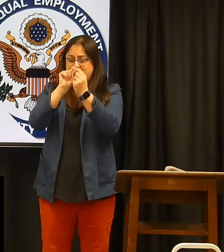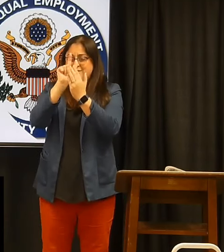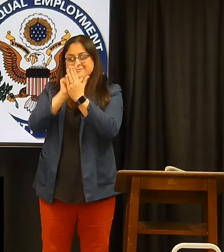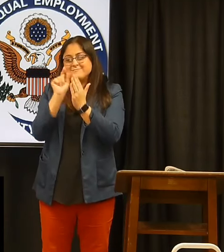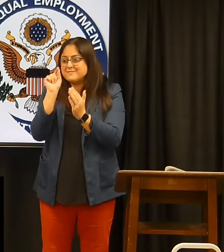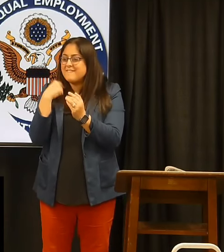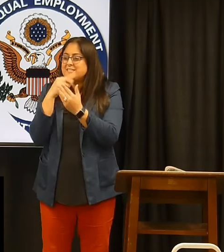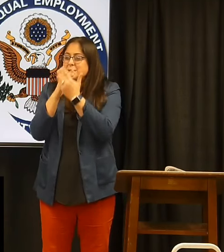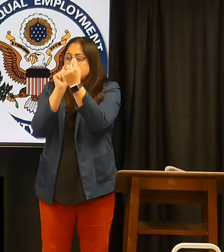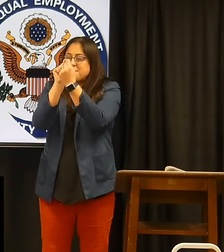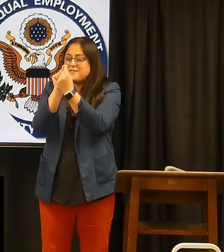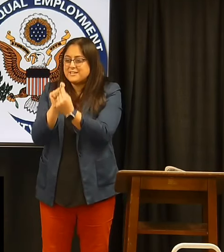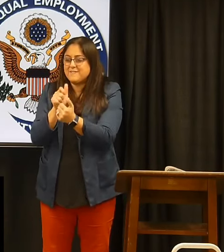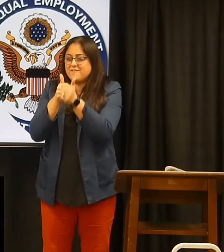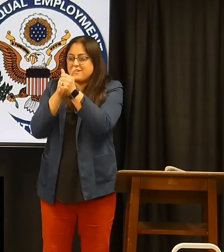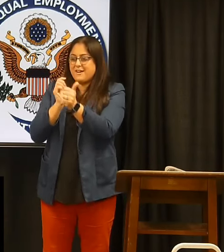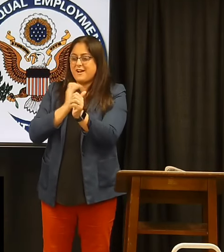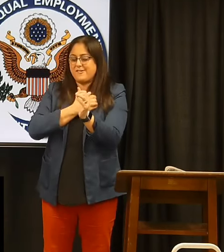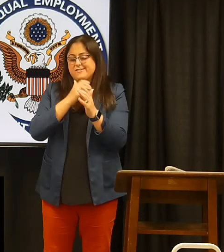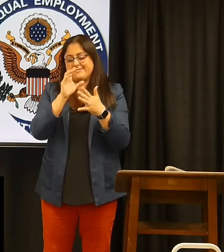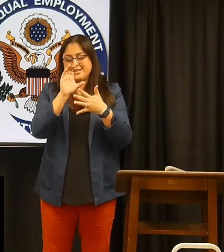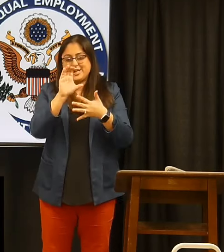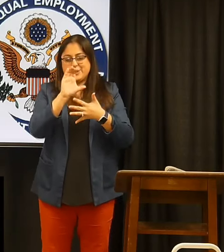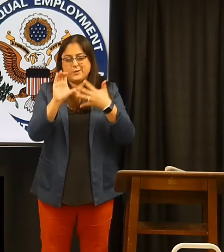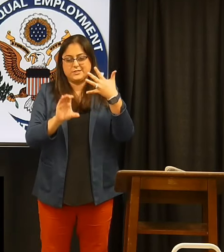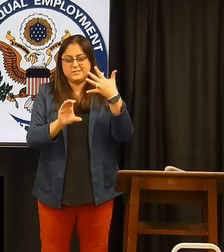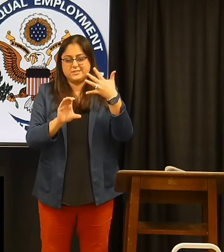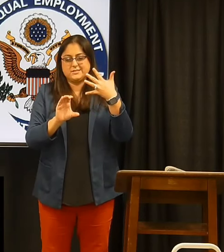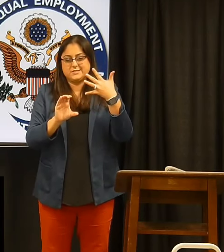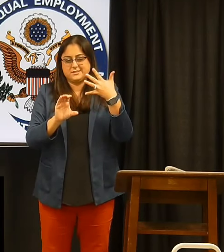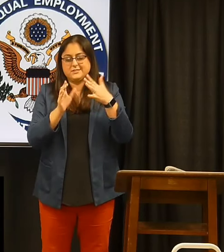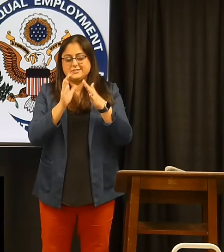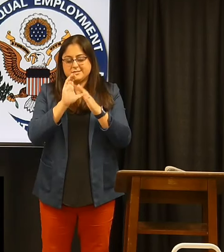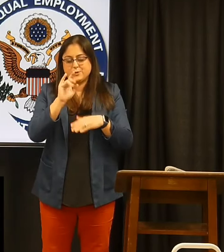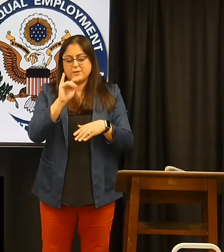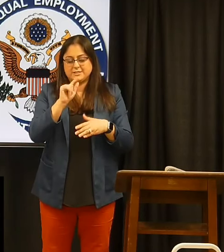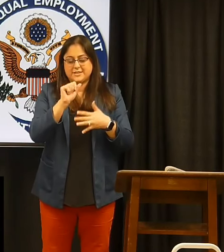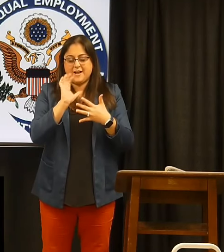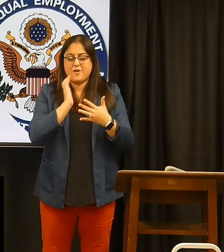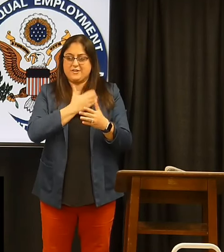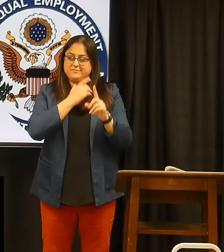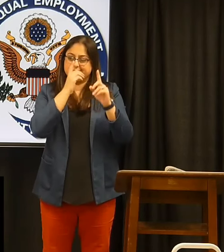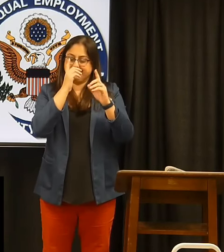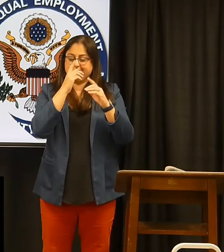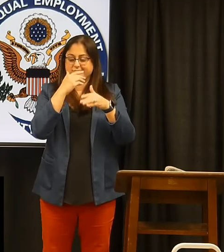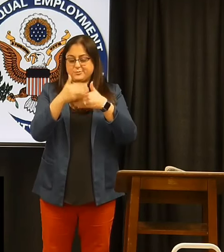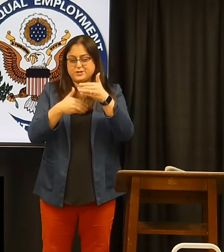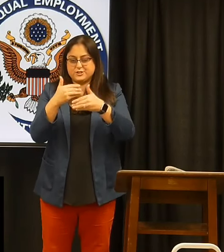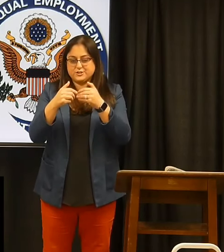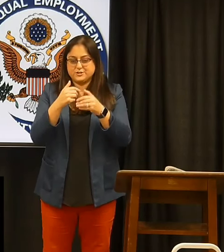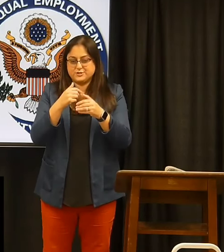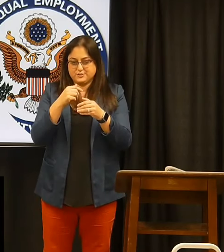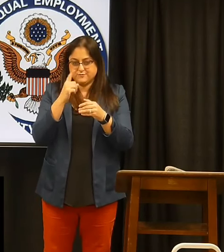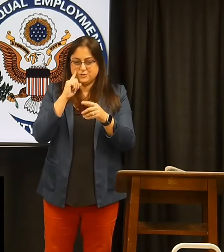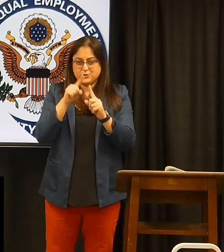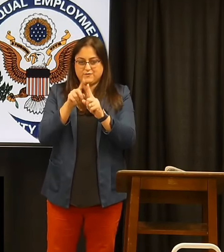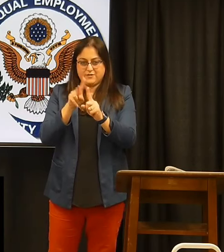I think if there might be some specific rules for specific companies or specific criteria that you actually have to